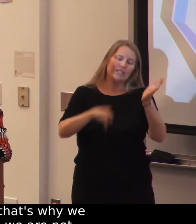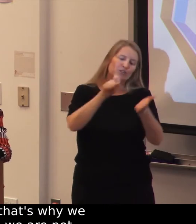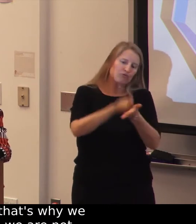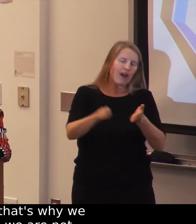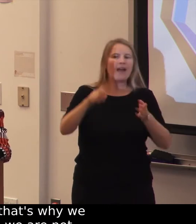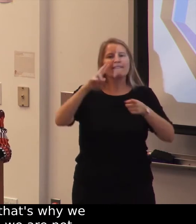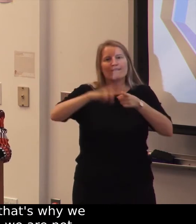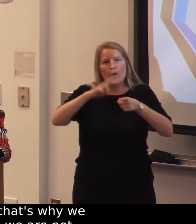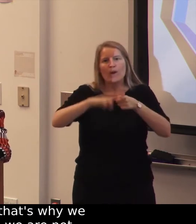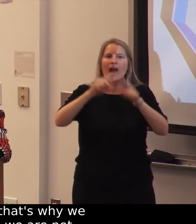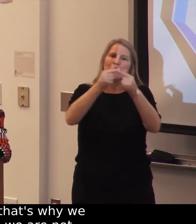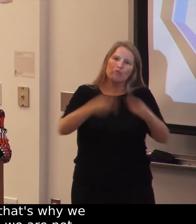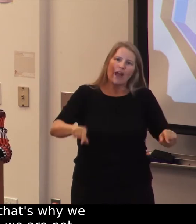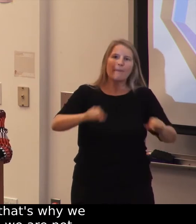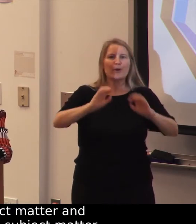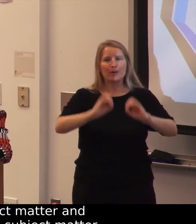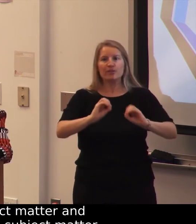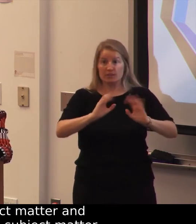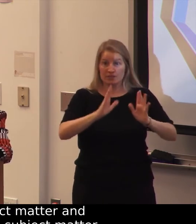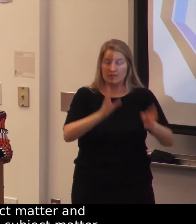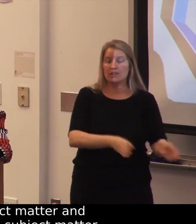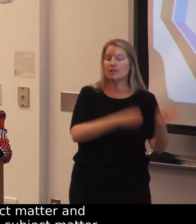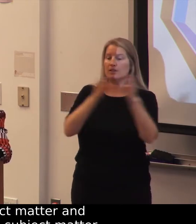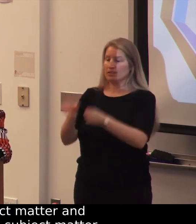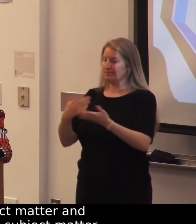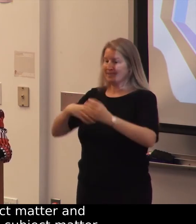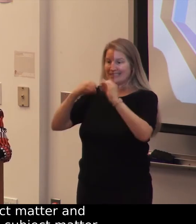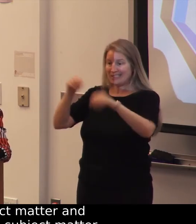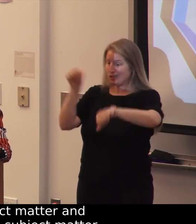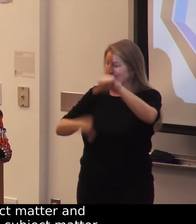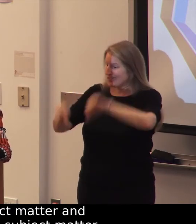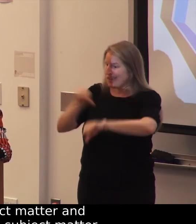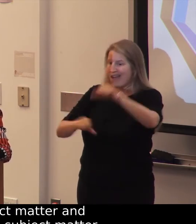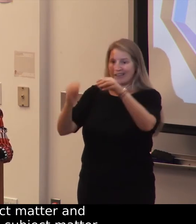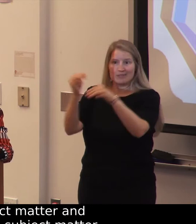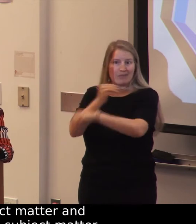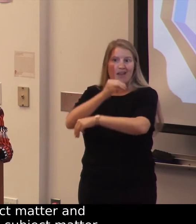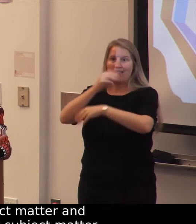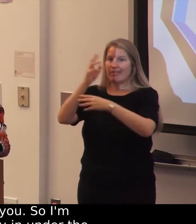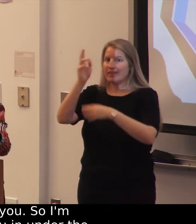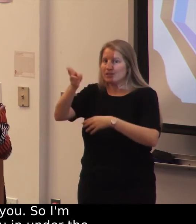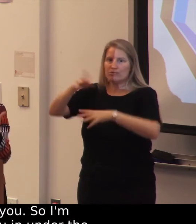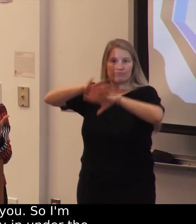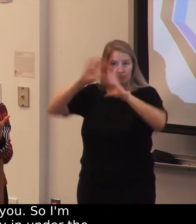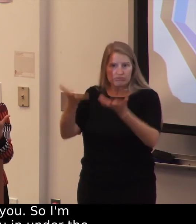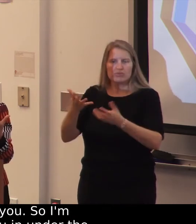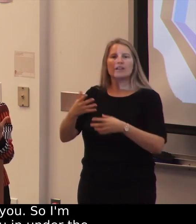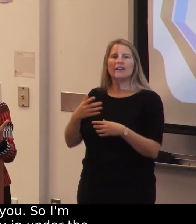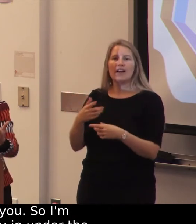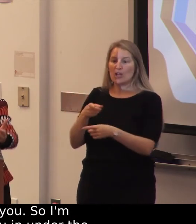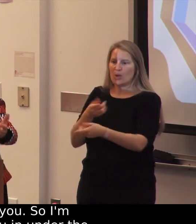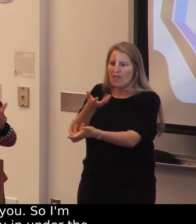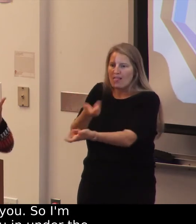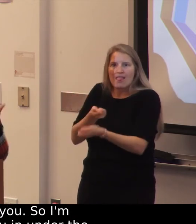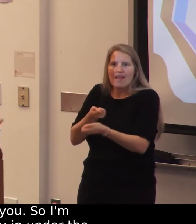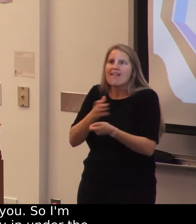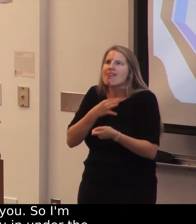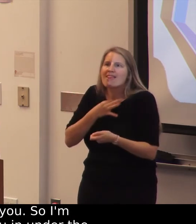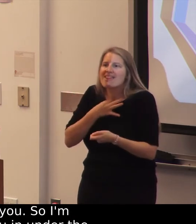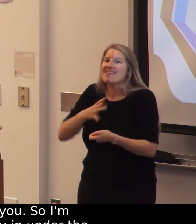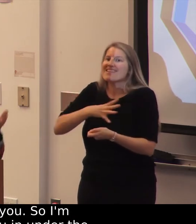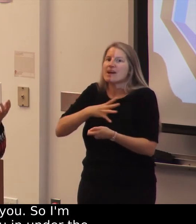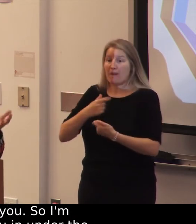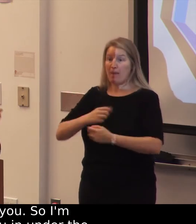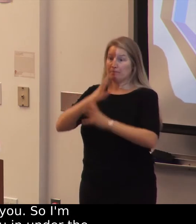here. We're not doing anything else. Or I have subject matter, and I'm using the subject matter because I want to interest you. Okay? So I'm bringing you